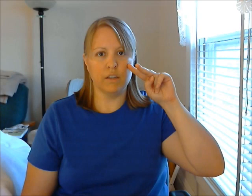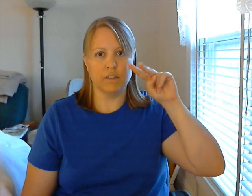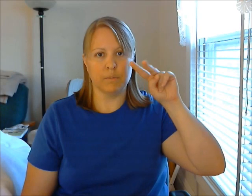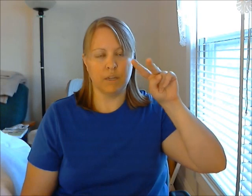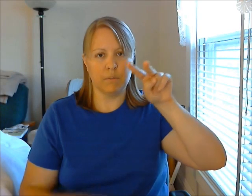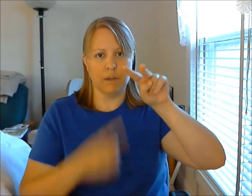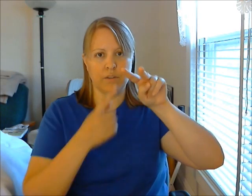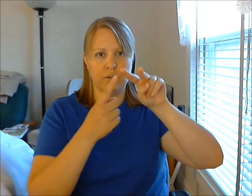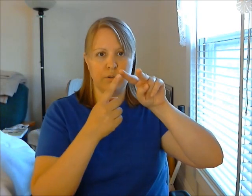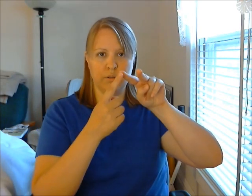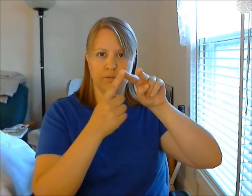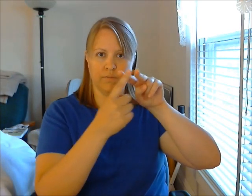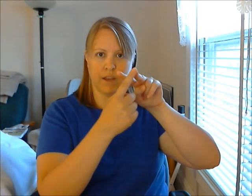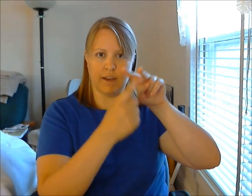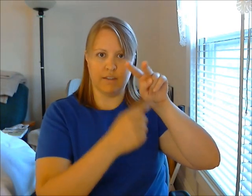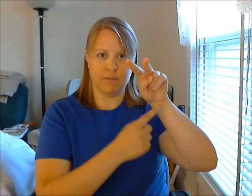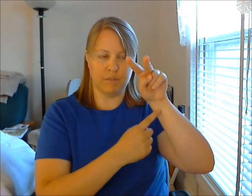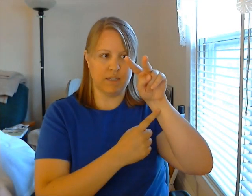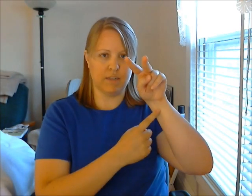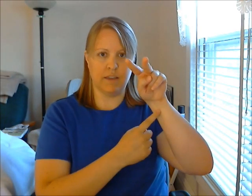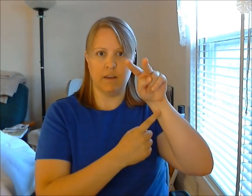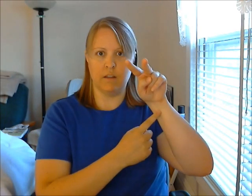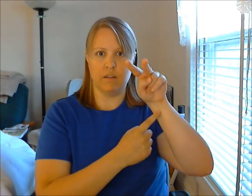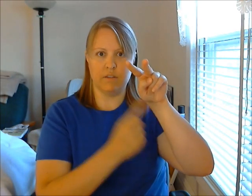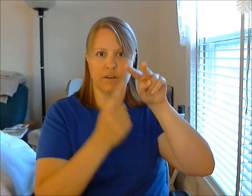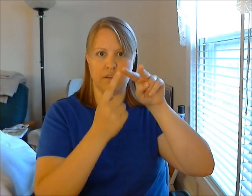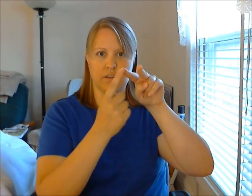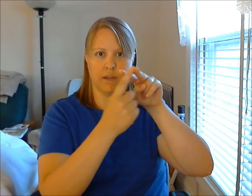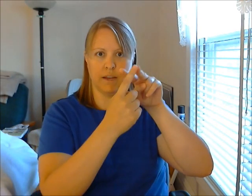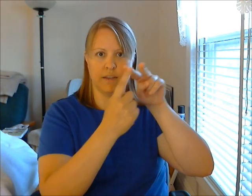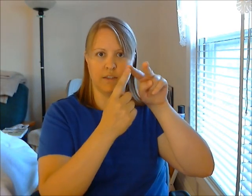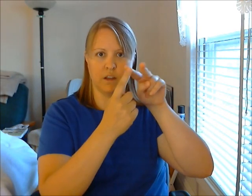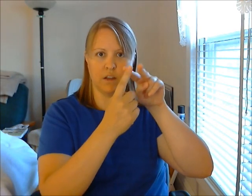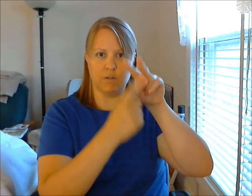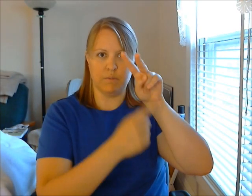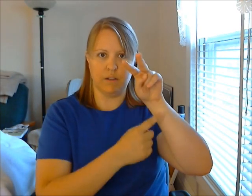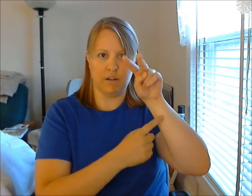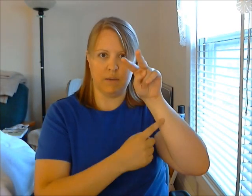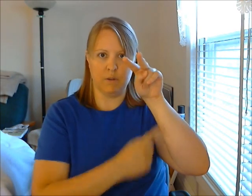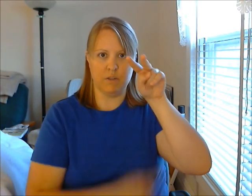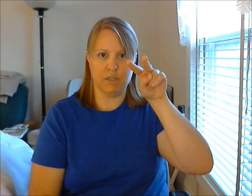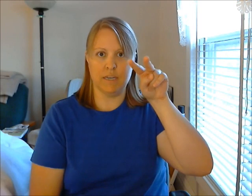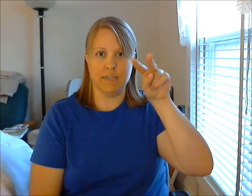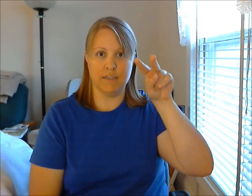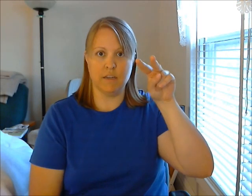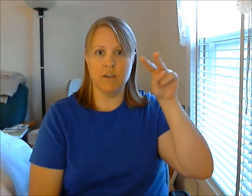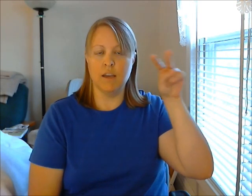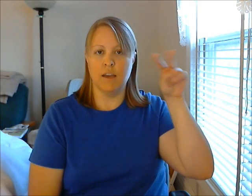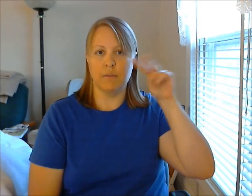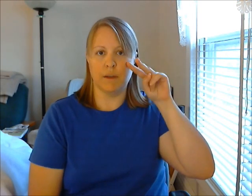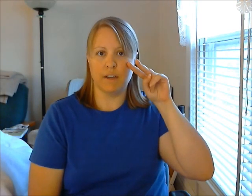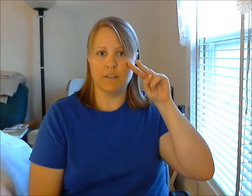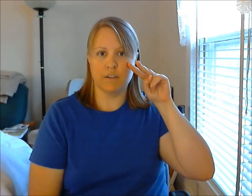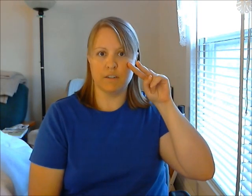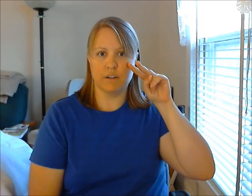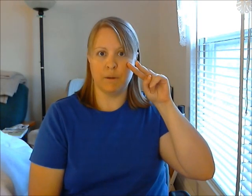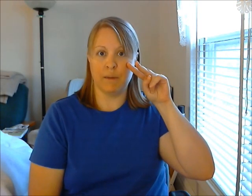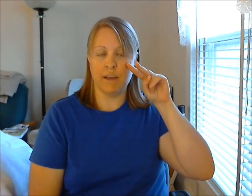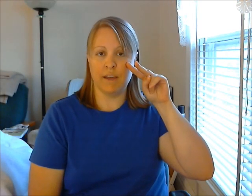I'm taking my two eyes. I'm like a snail all of a sudden. These are my eye stalks with my little eyeballs on the ends. And my eyes are going to start by my eye